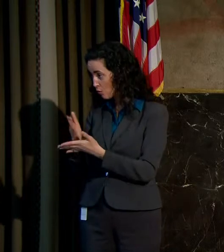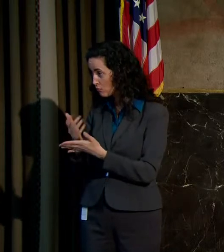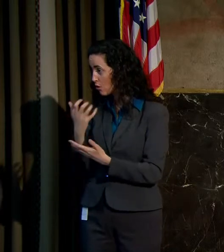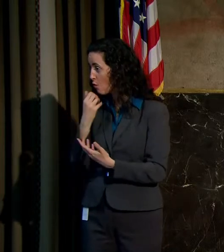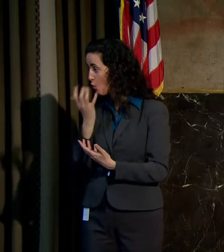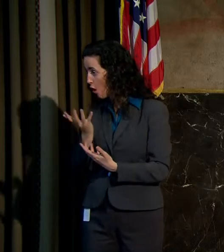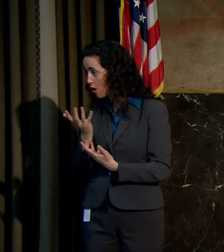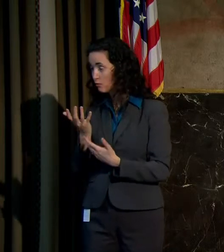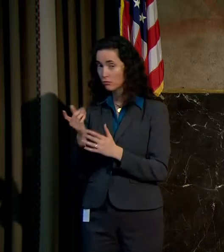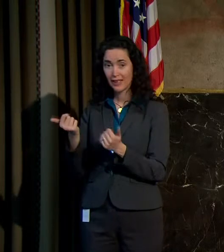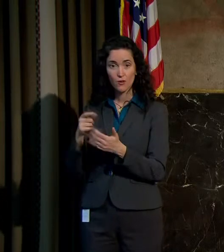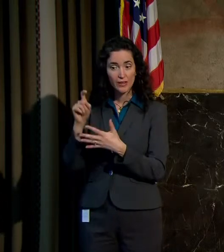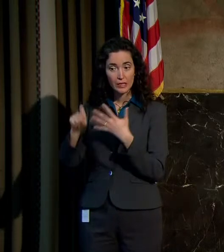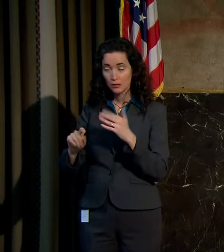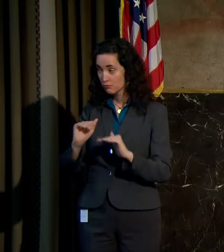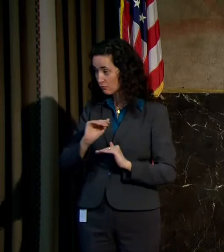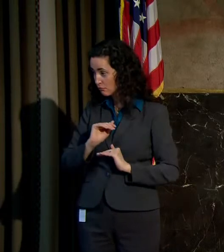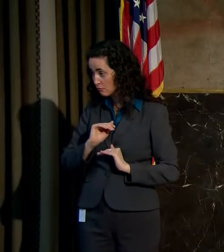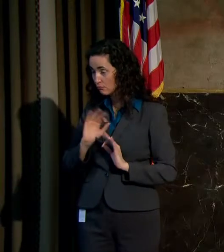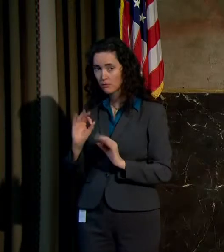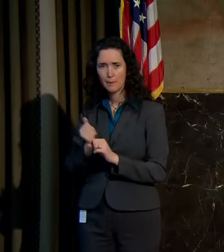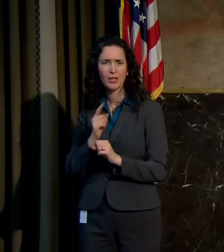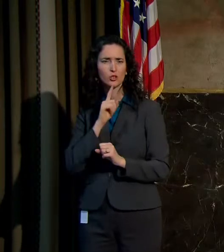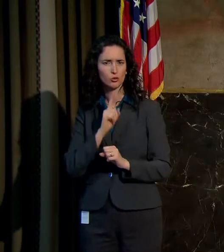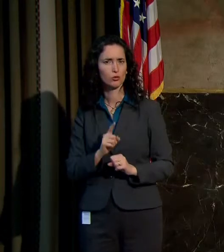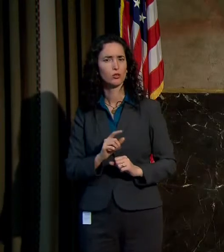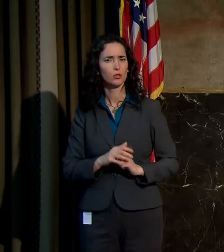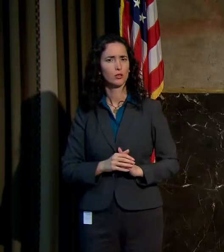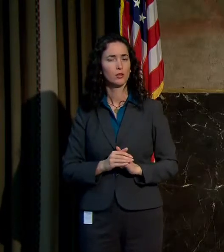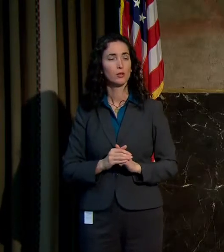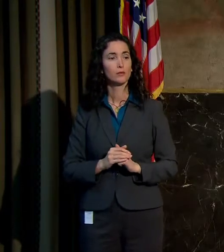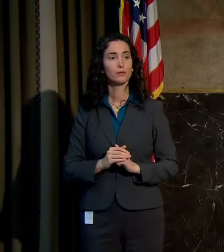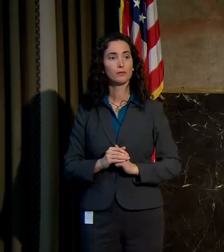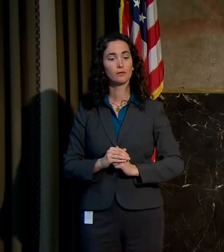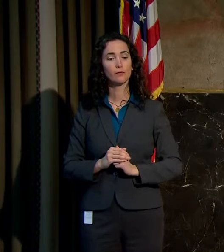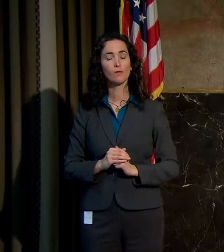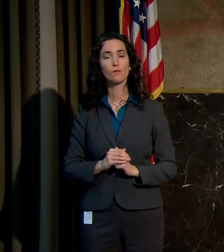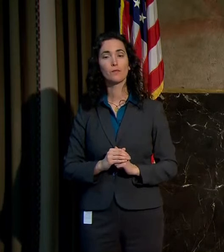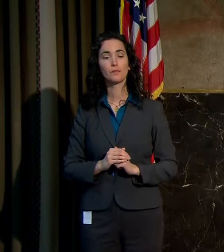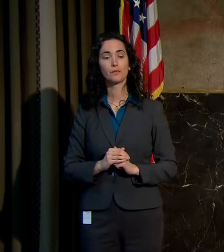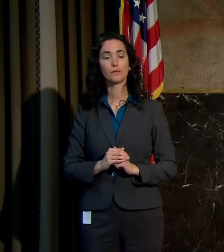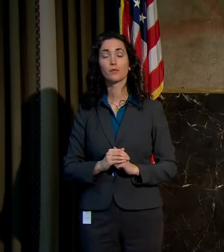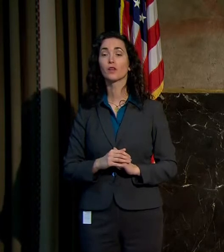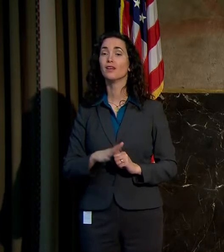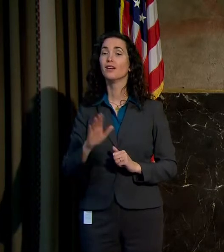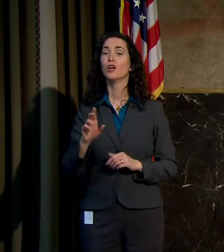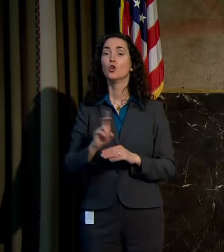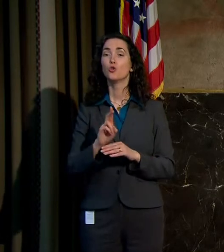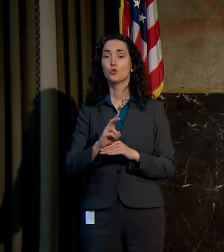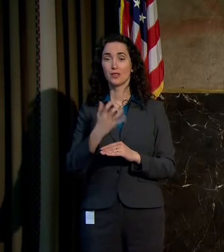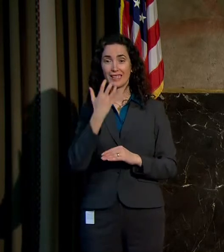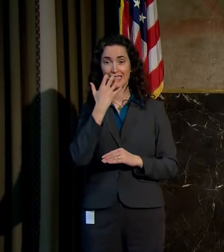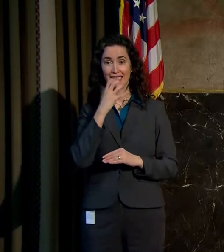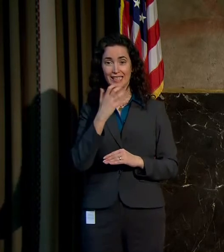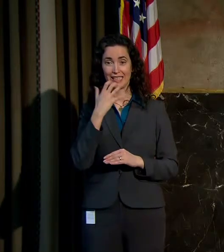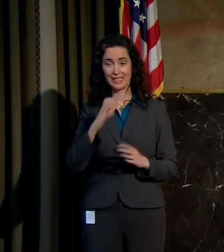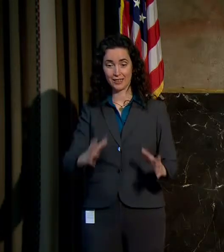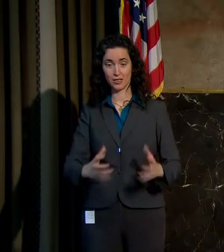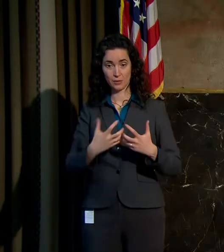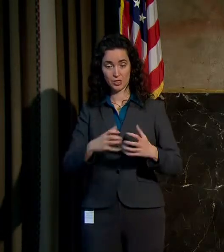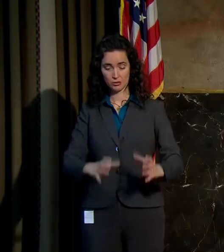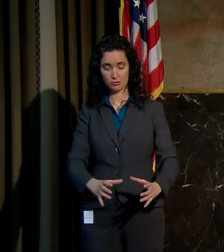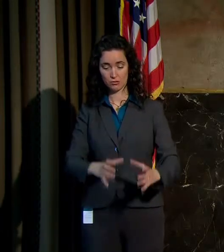need over the next several days. Practice caution when using space heaters, electric blankets,